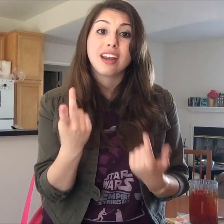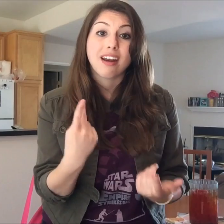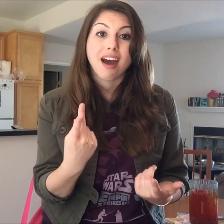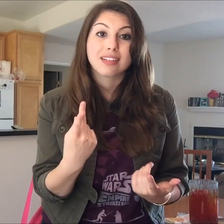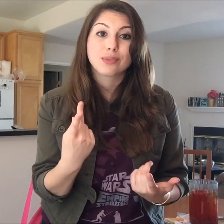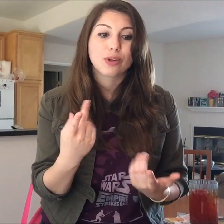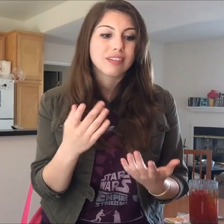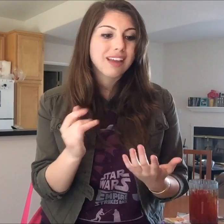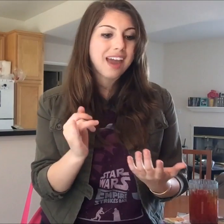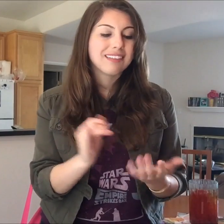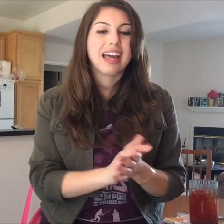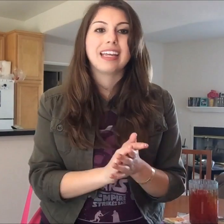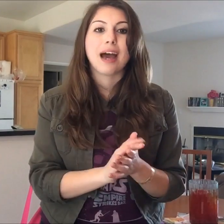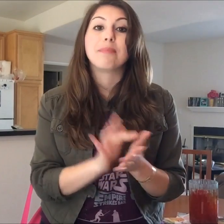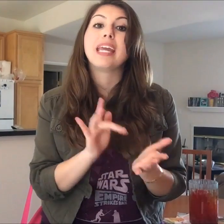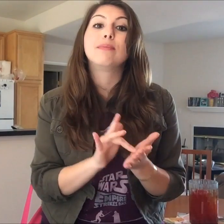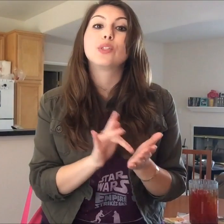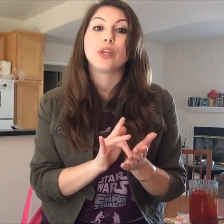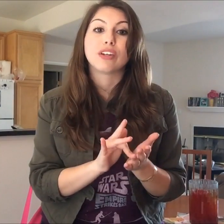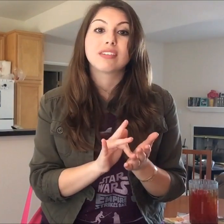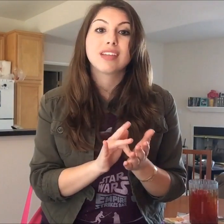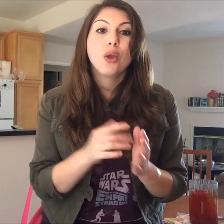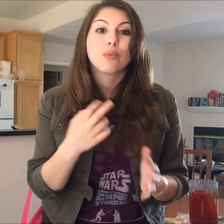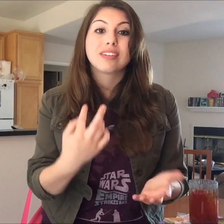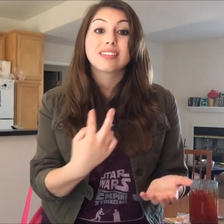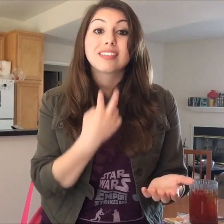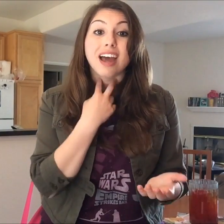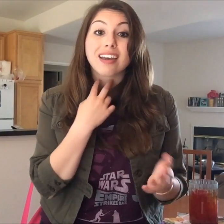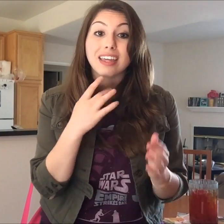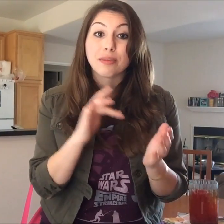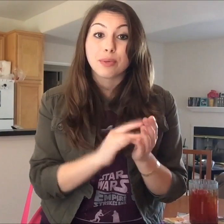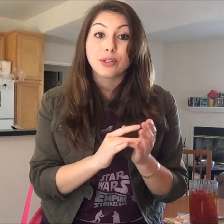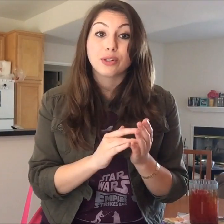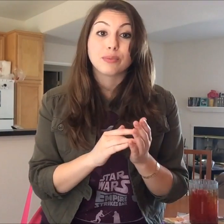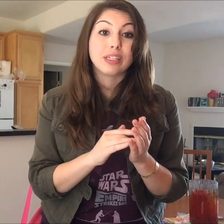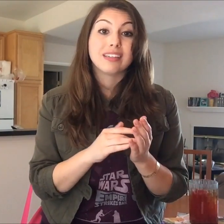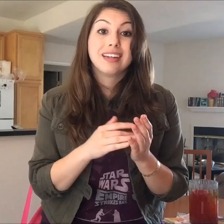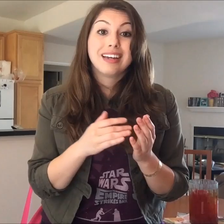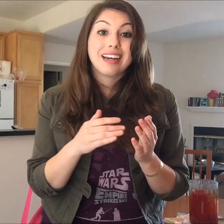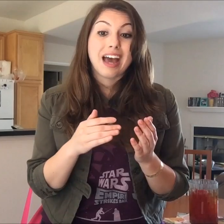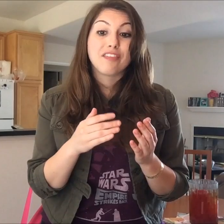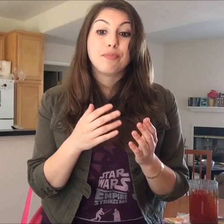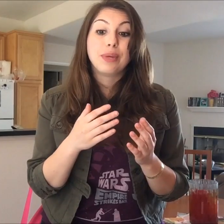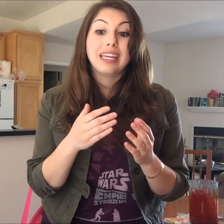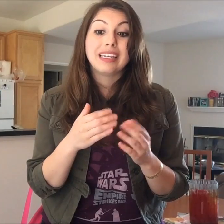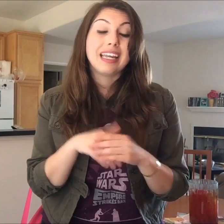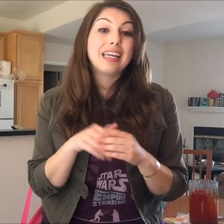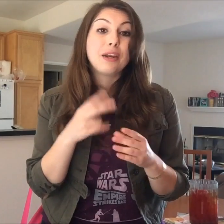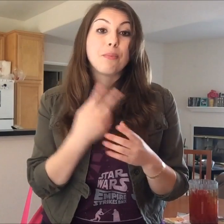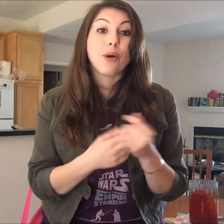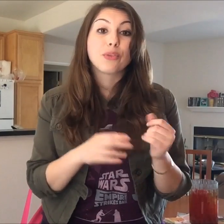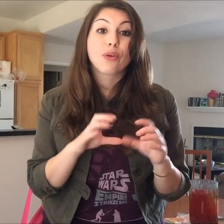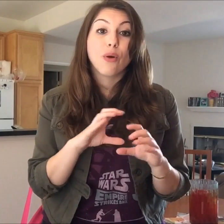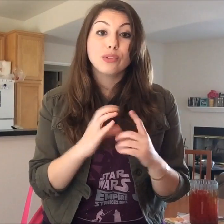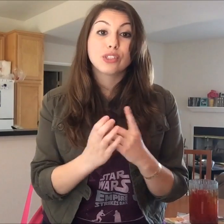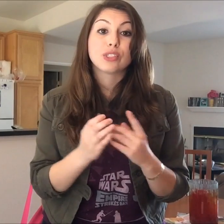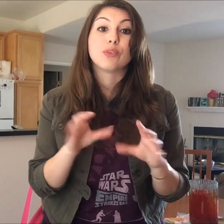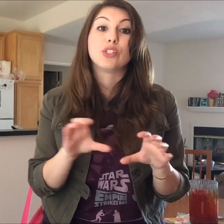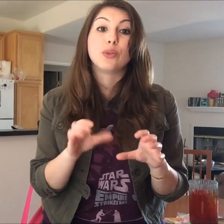understand us. We're kind of like in-betweeners. We're stuck in the middle. We have been in both cultures and we're doing